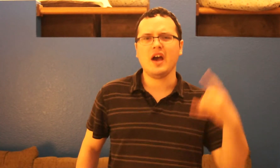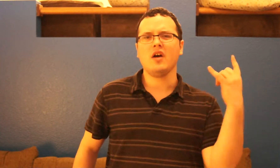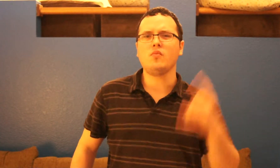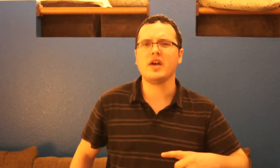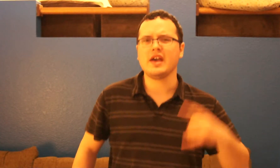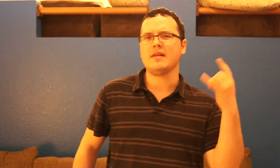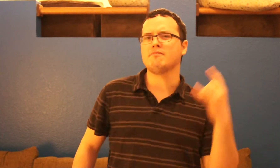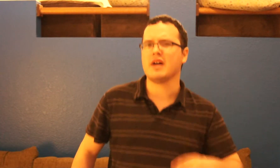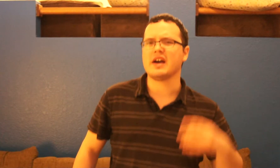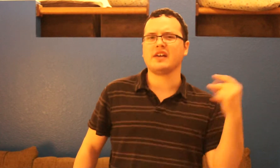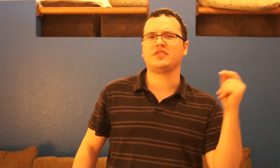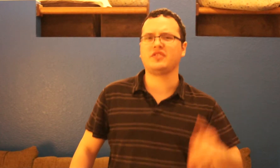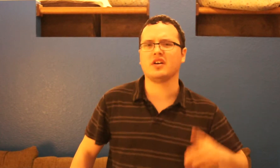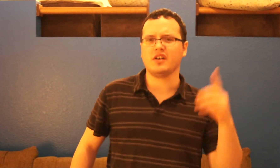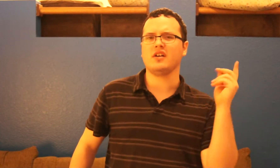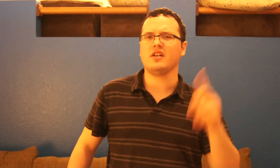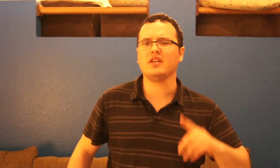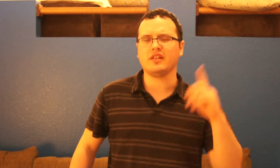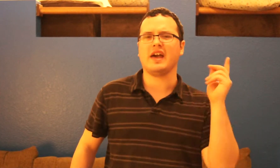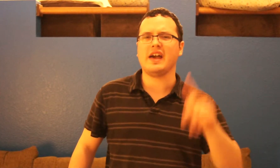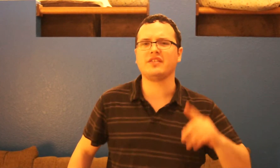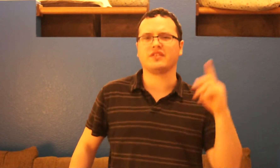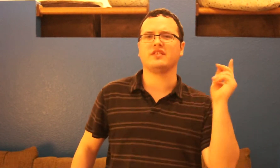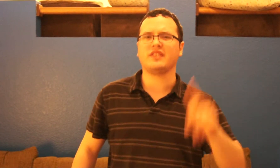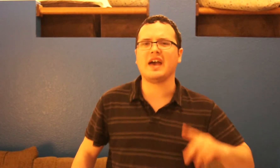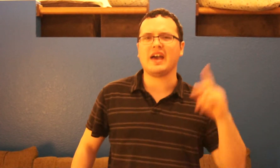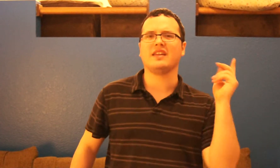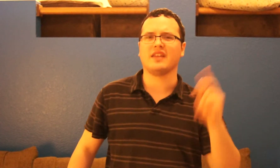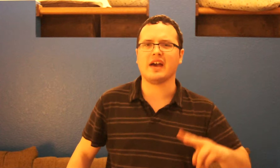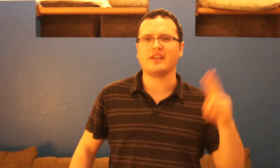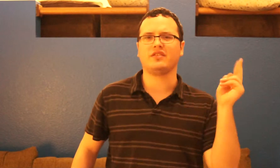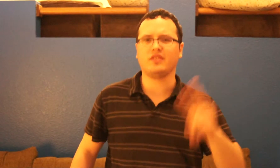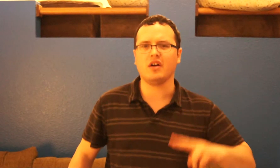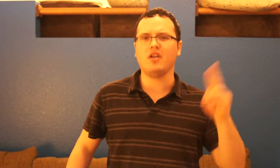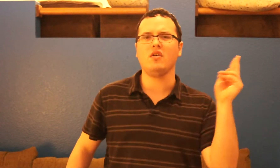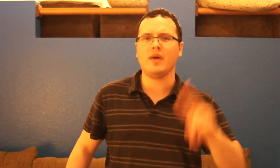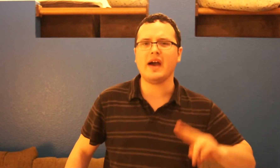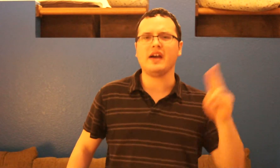Alright. I wear my sunglasses at night